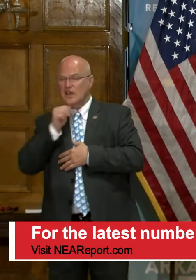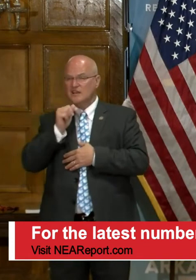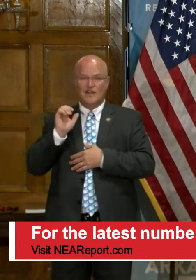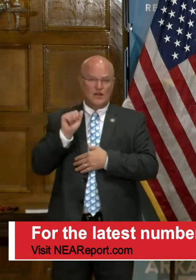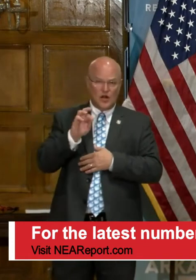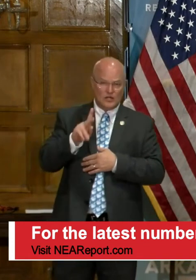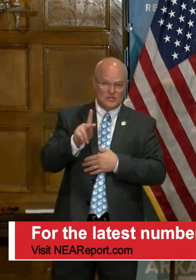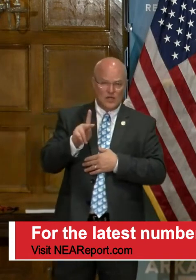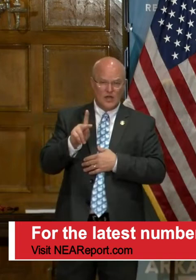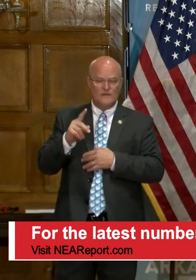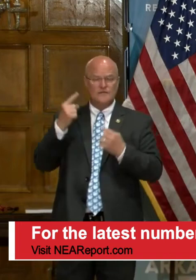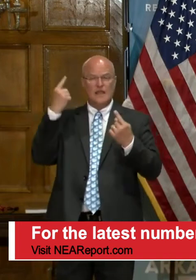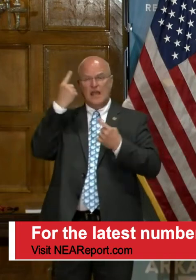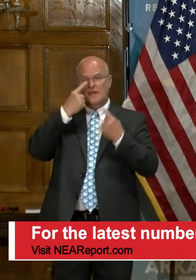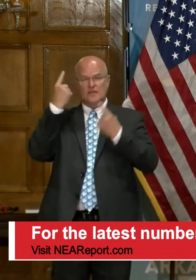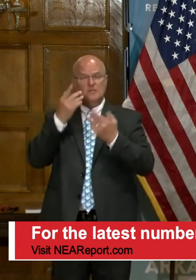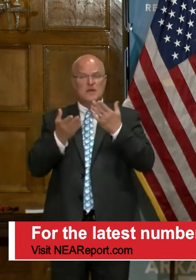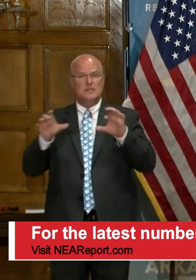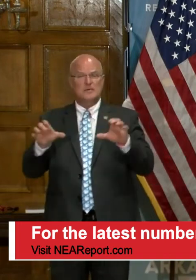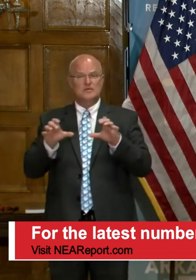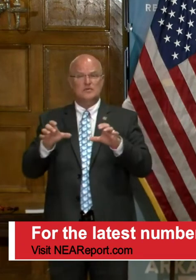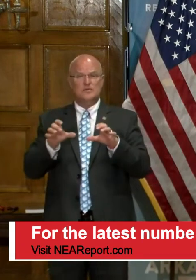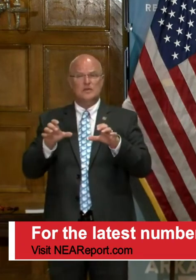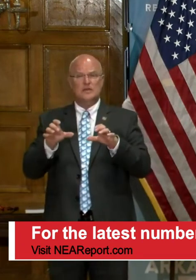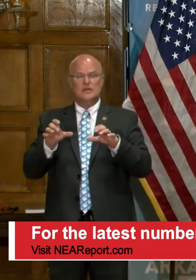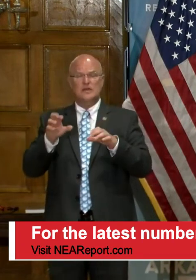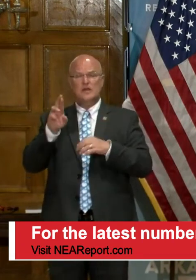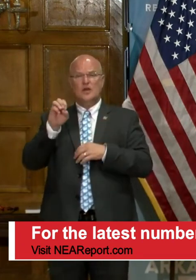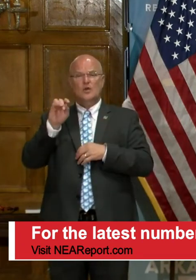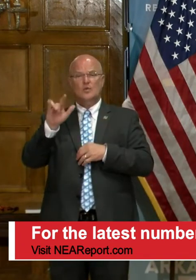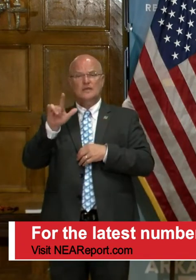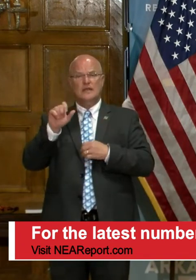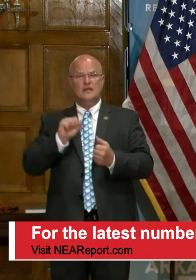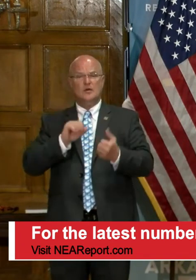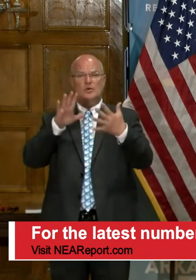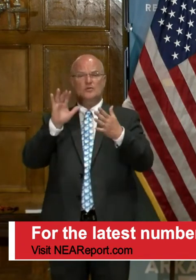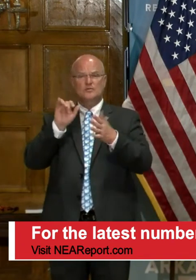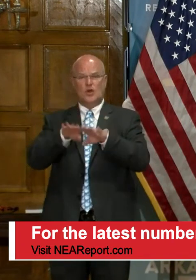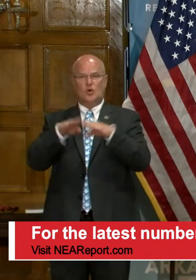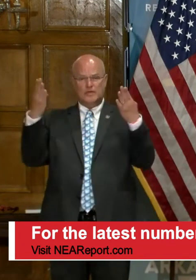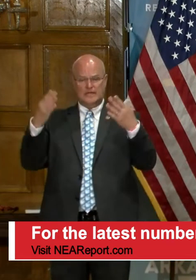also, have you considered maybe doing a regional approach of opening?